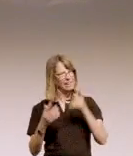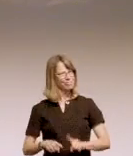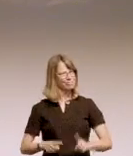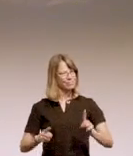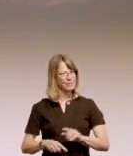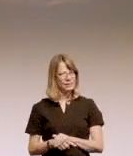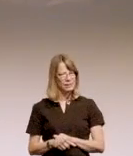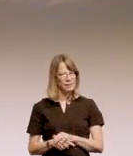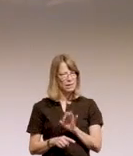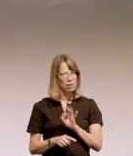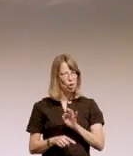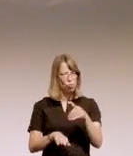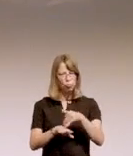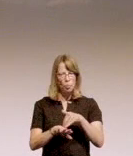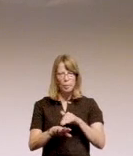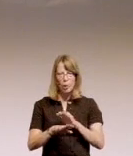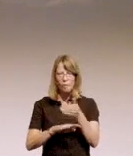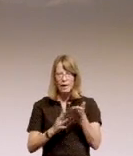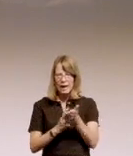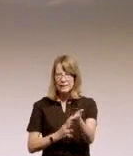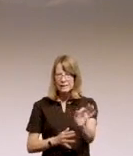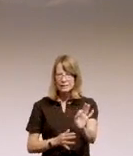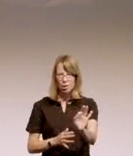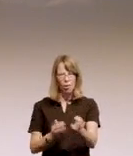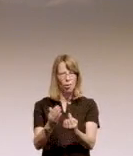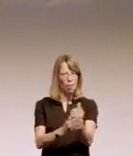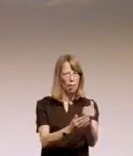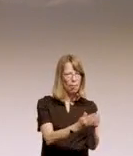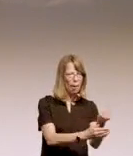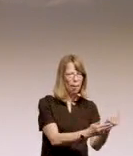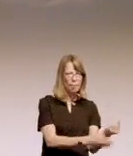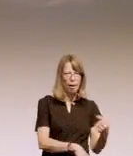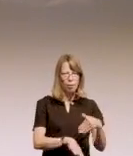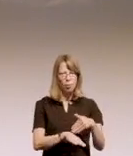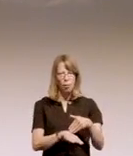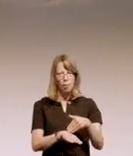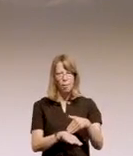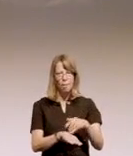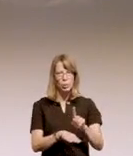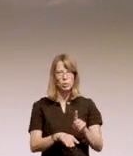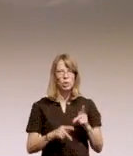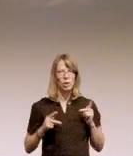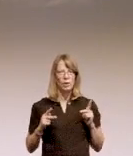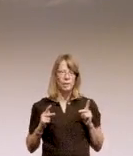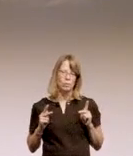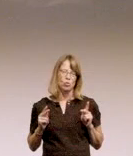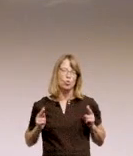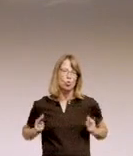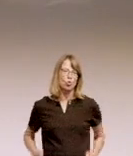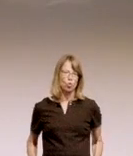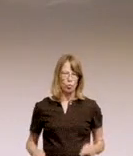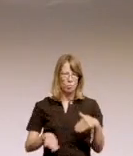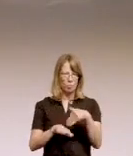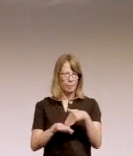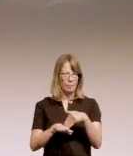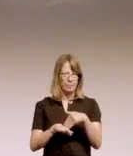about the accessible problems because that's not what's cropping up as part of our interviews. It's the human problems that we need to solve. We need